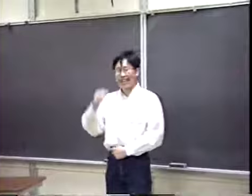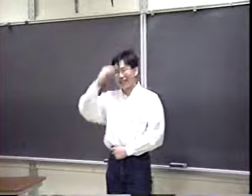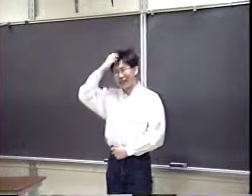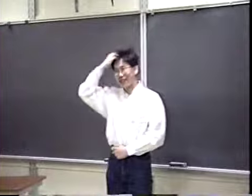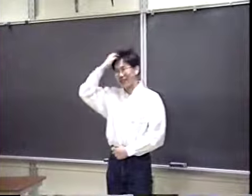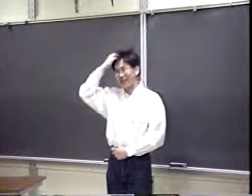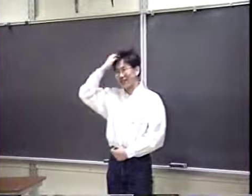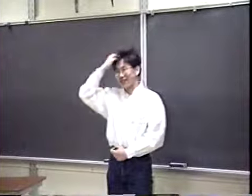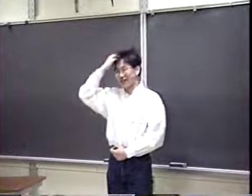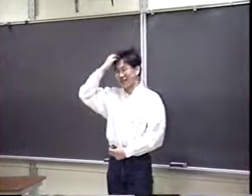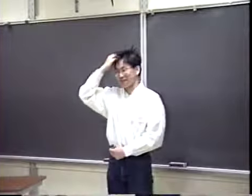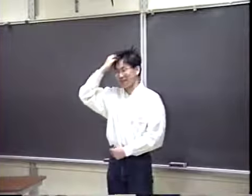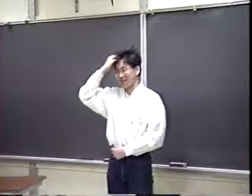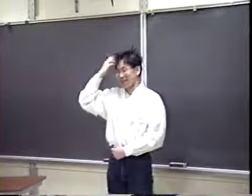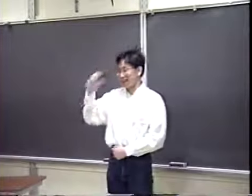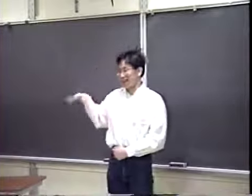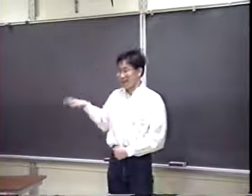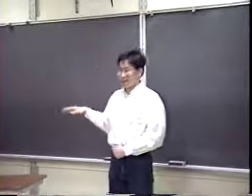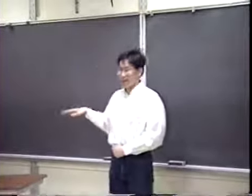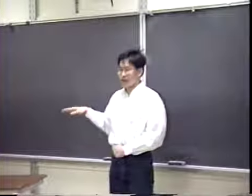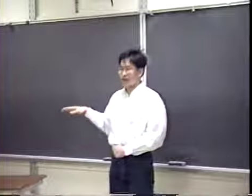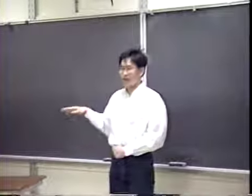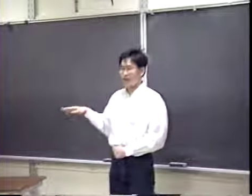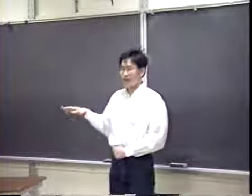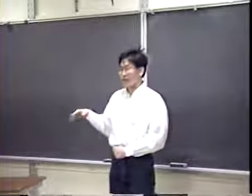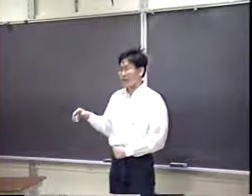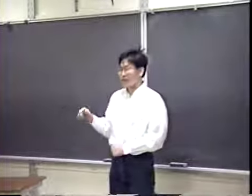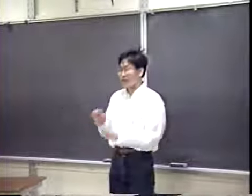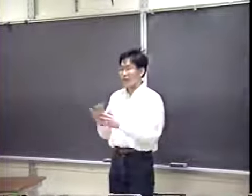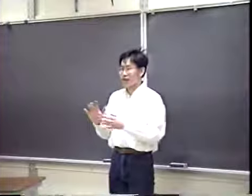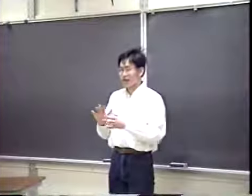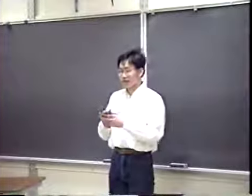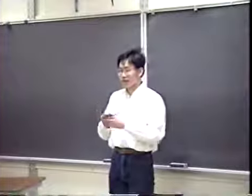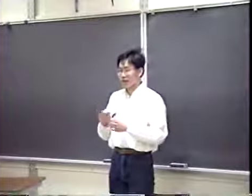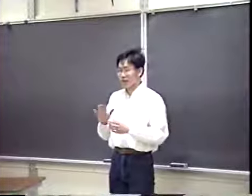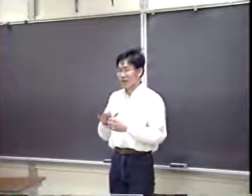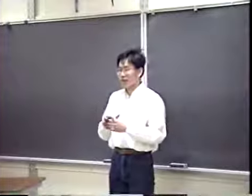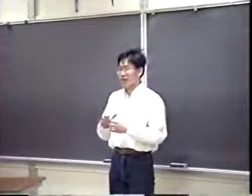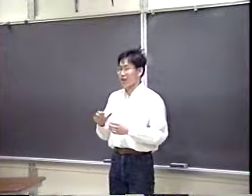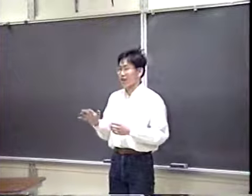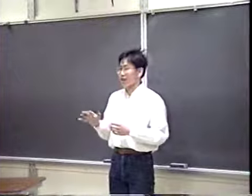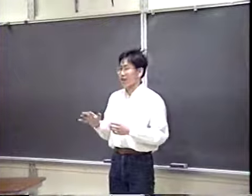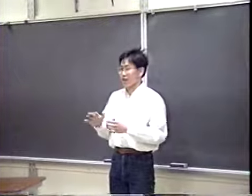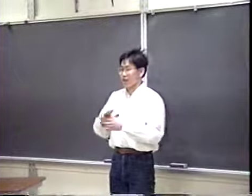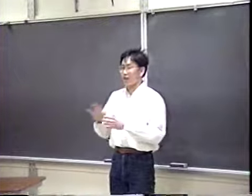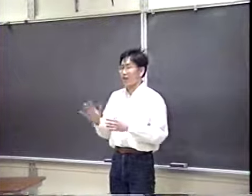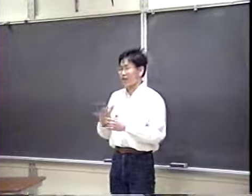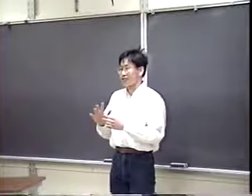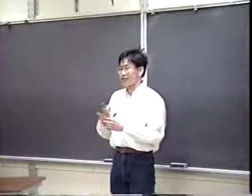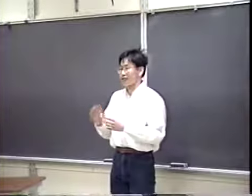The first story is the boys. The boys in every story is different, not the